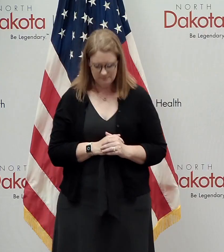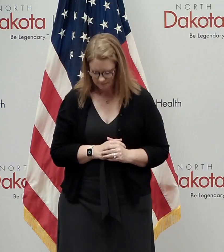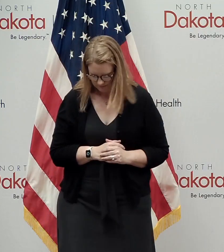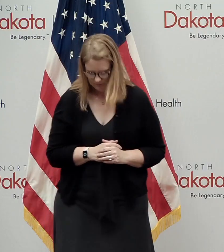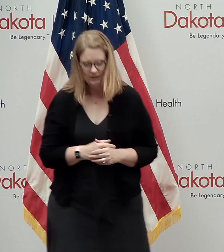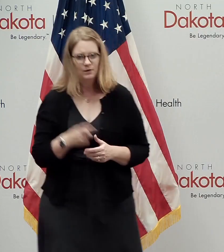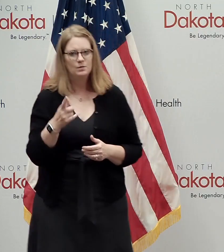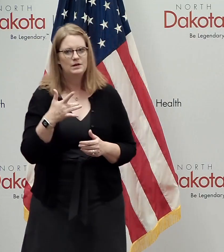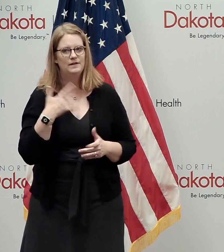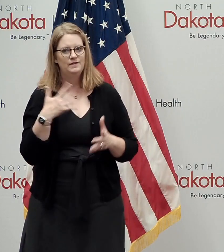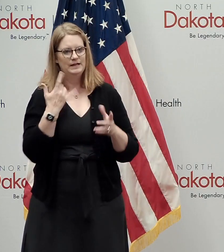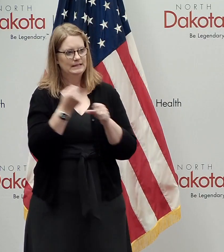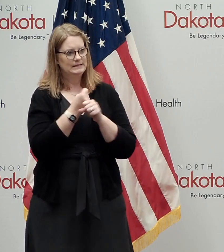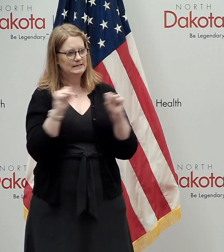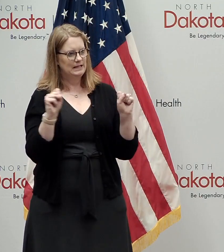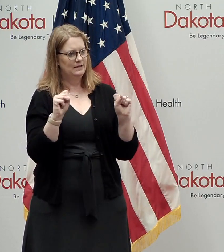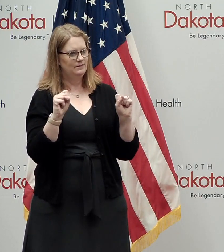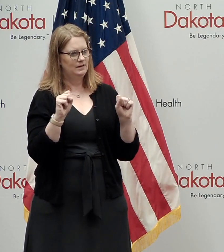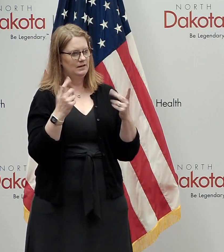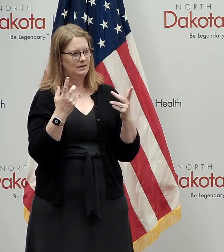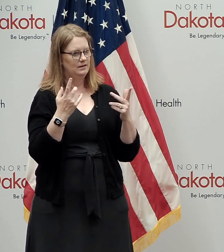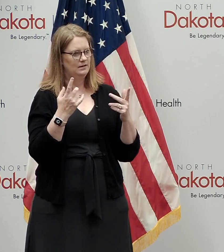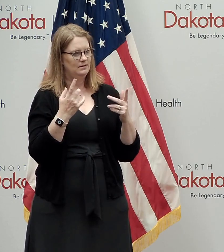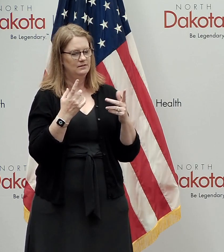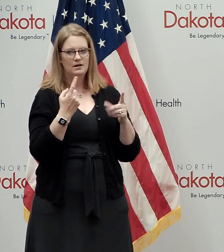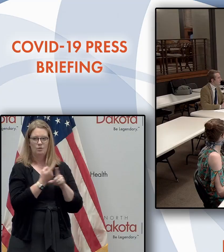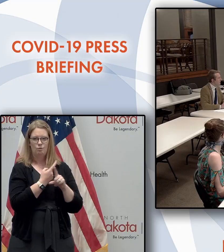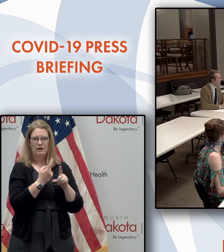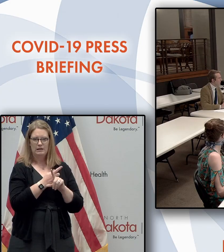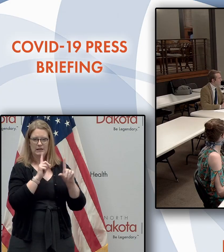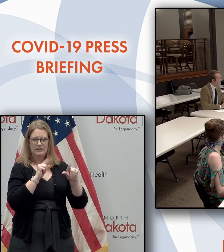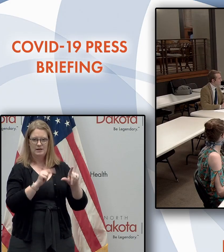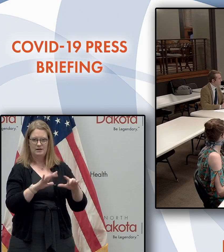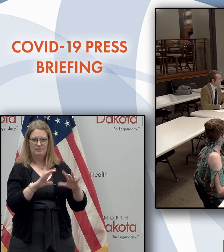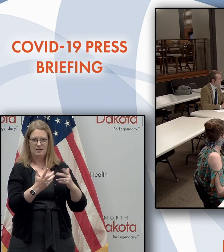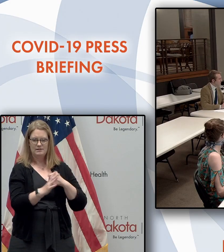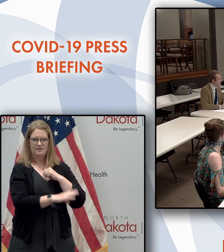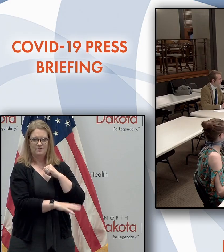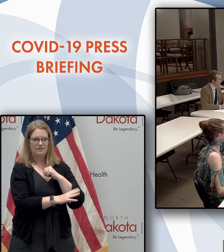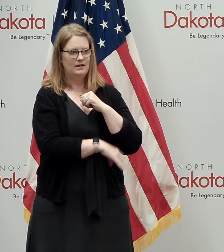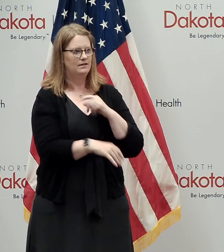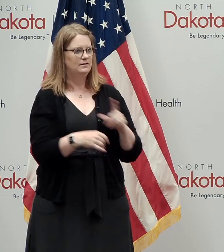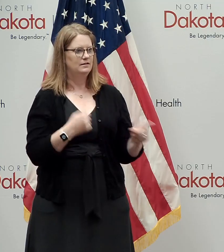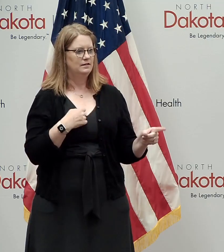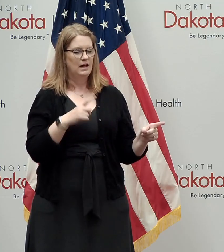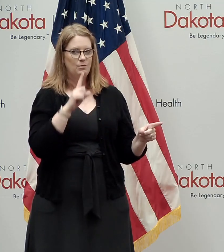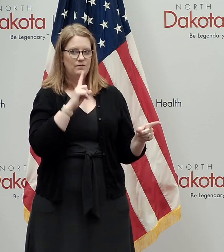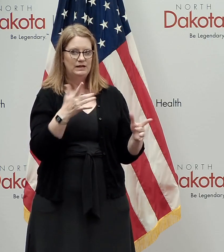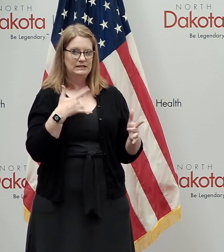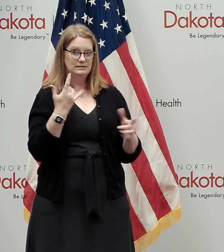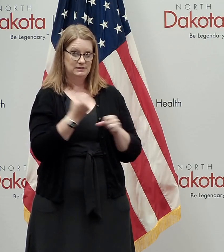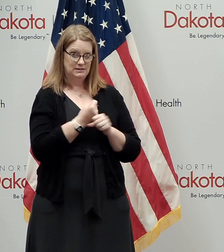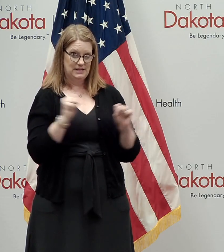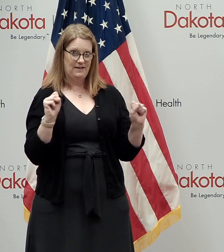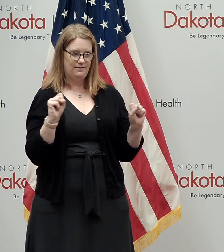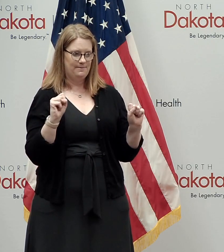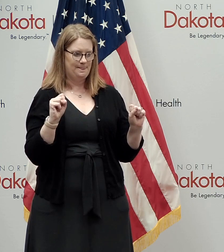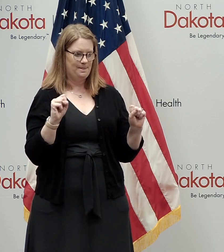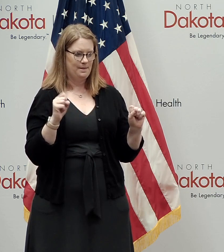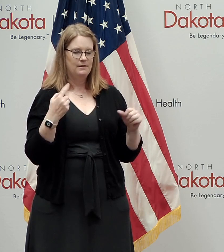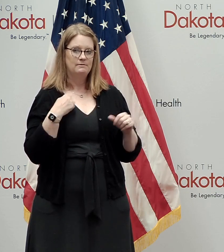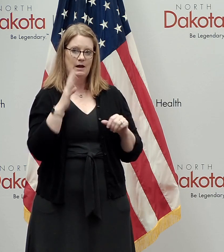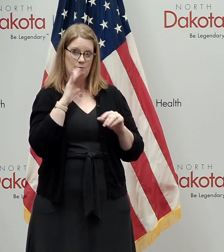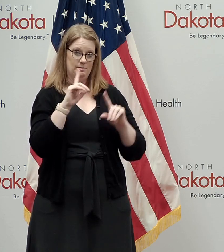Would you feel safe taking a normally attended class in the fall? I definitely would feel safe. I'm going to